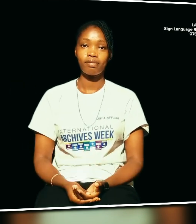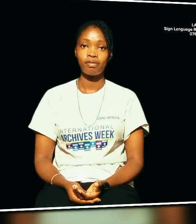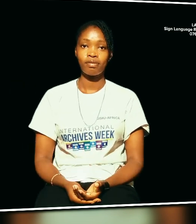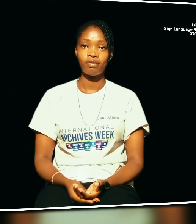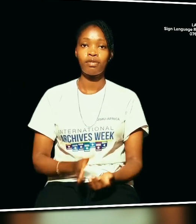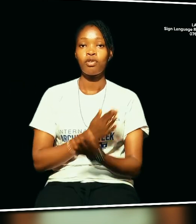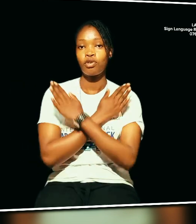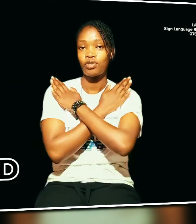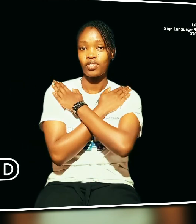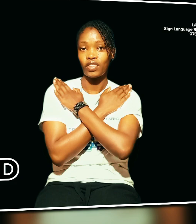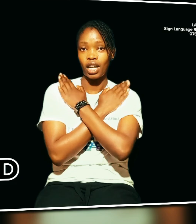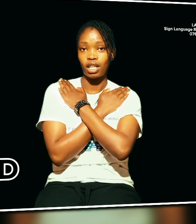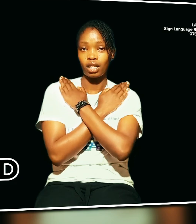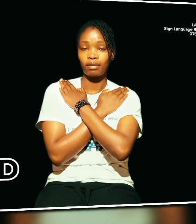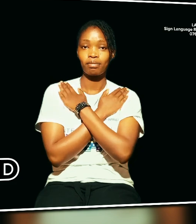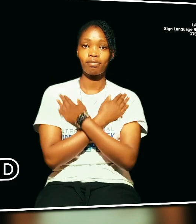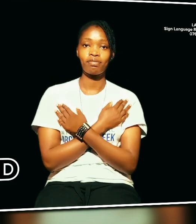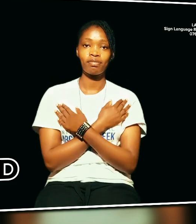Friend.